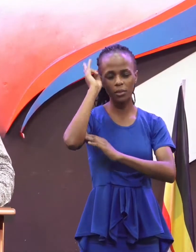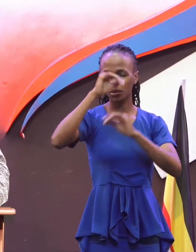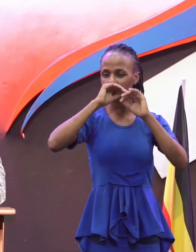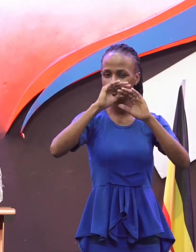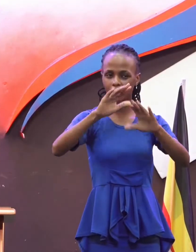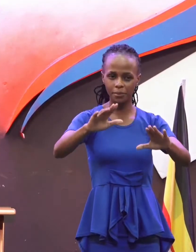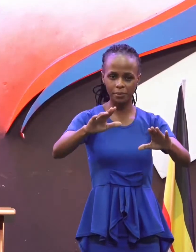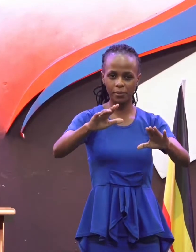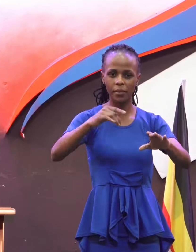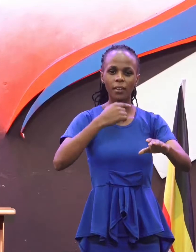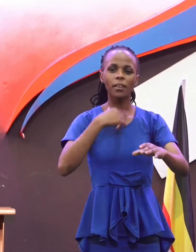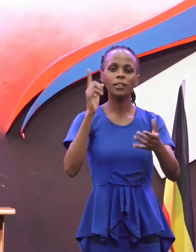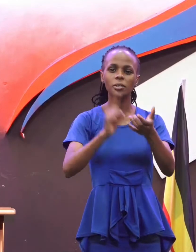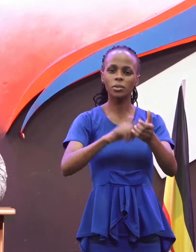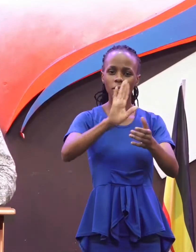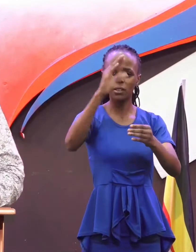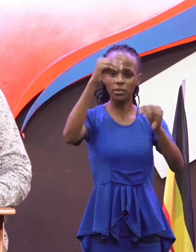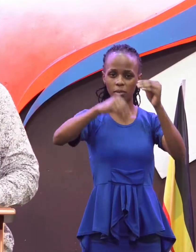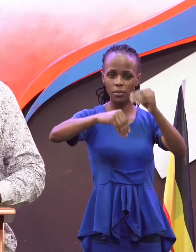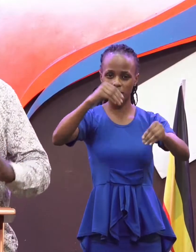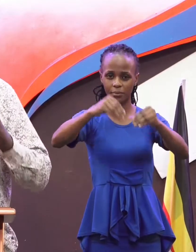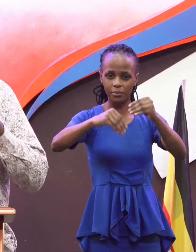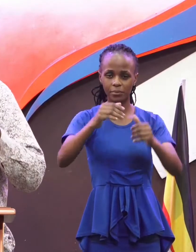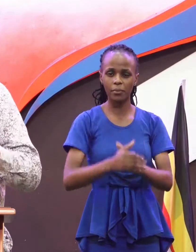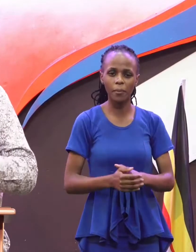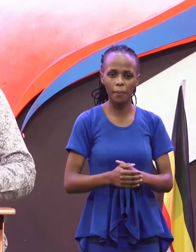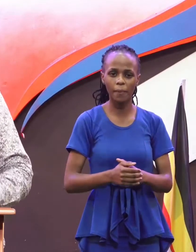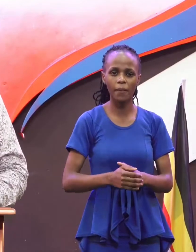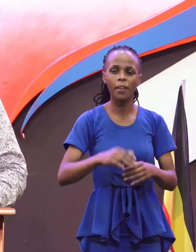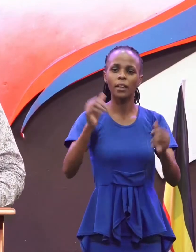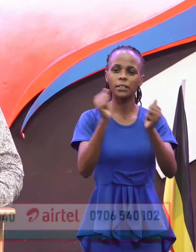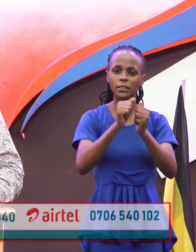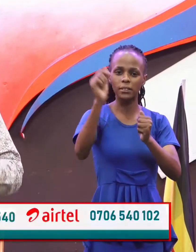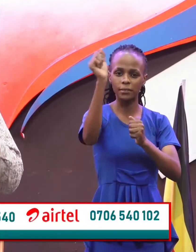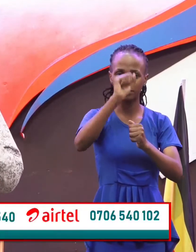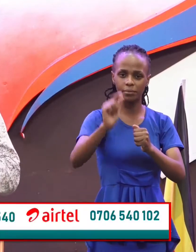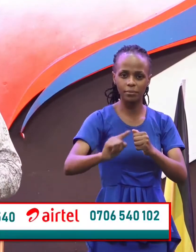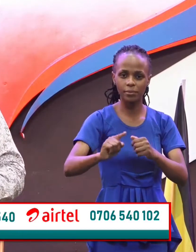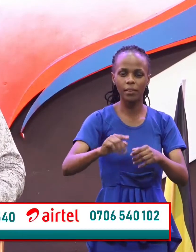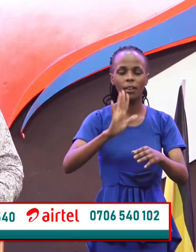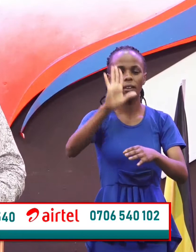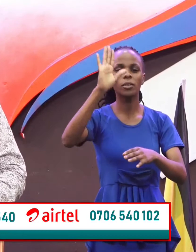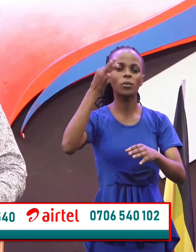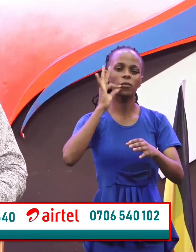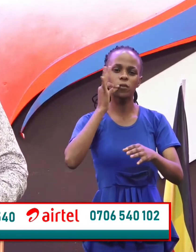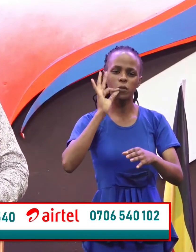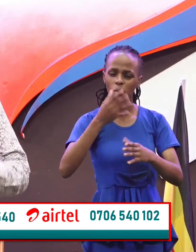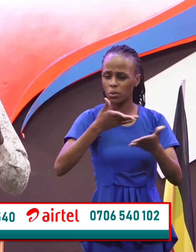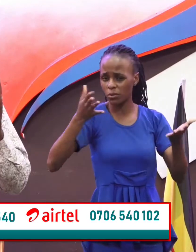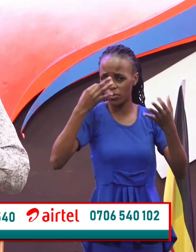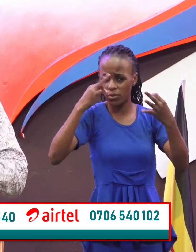will bless you. Get hold of your offering, your tithe, your free